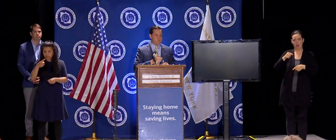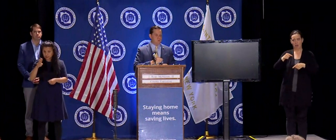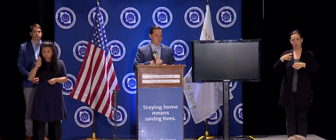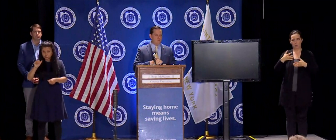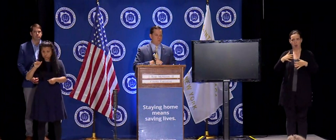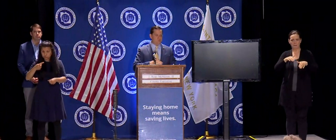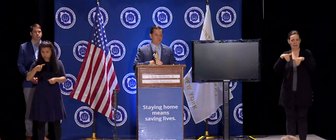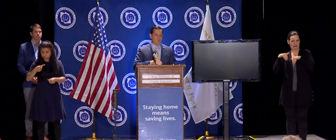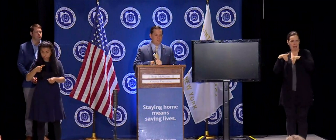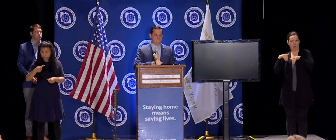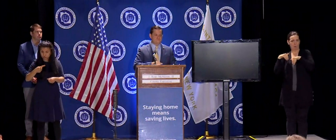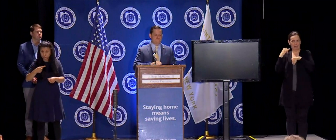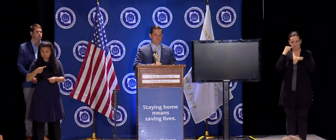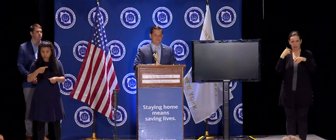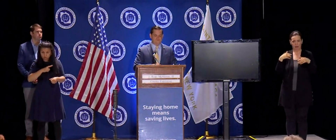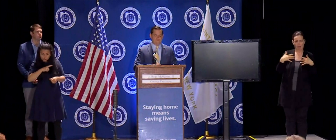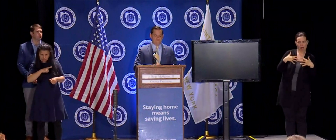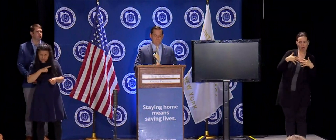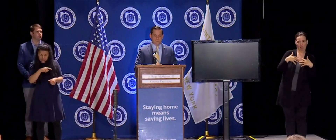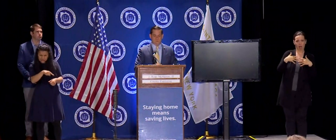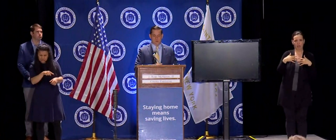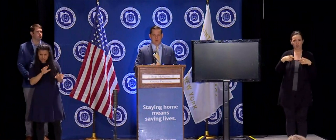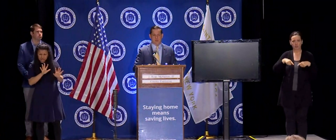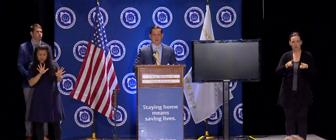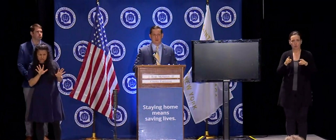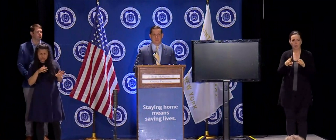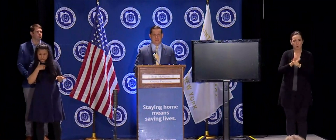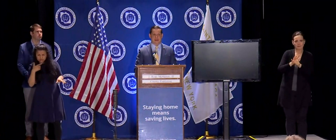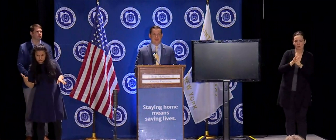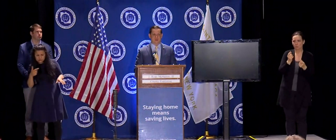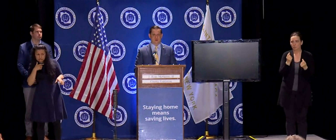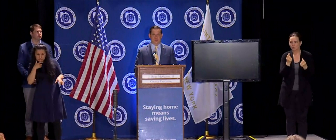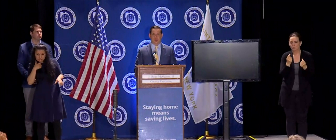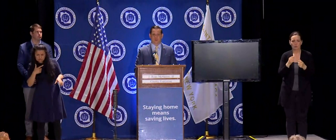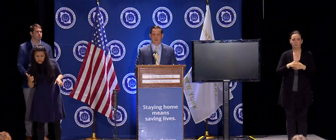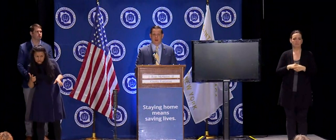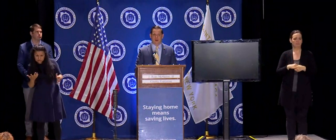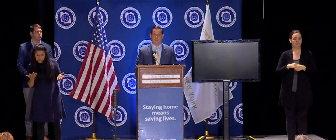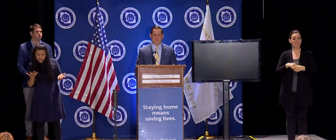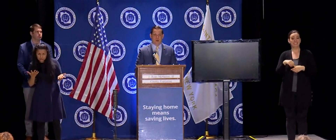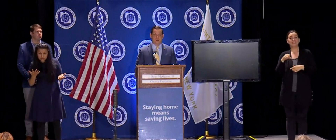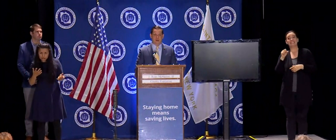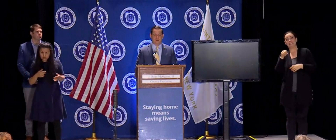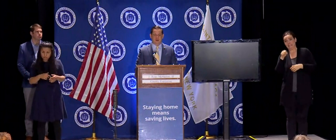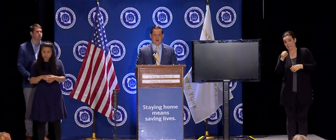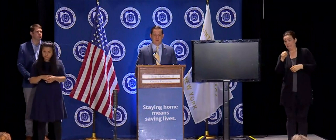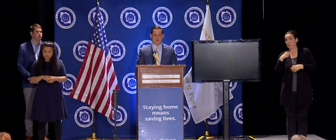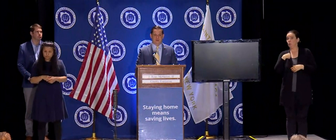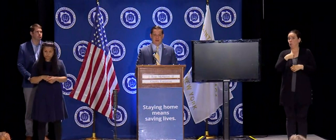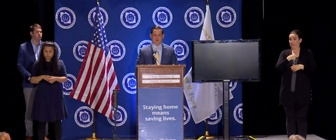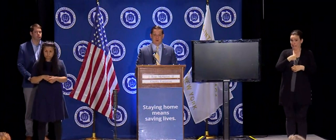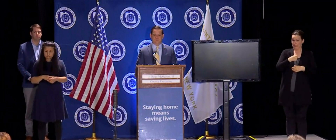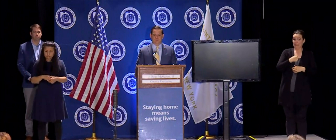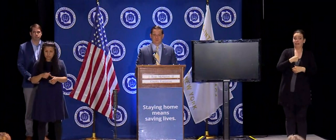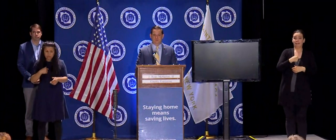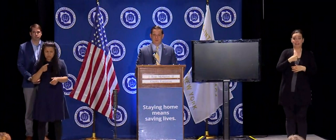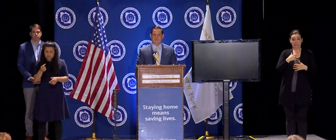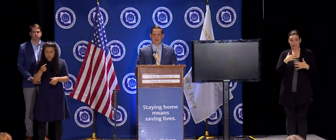maybe this thing we just got awarded might go away? Yeah, there's anxiety for sure, but there was